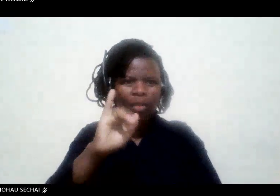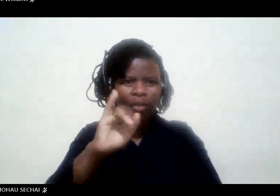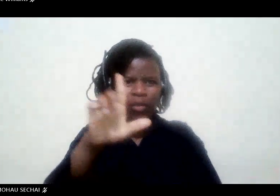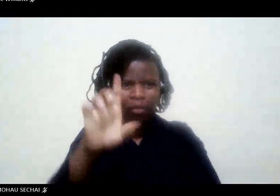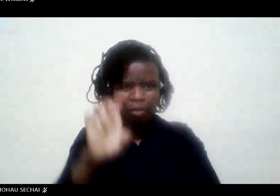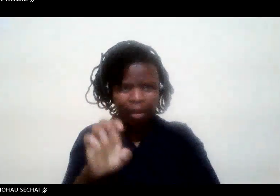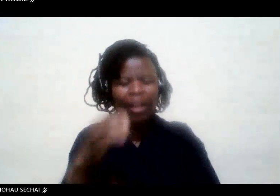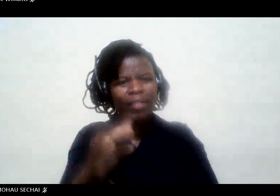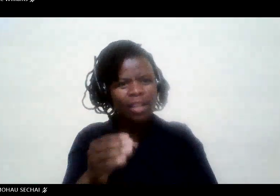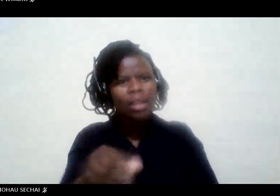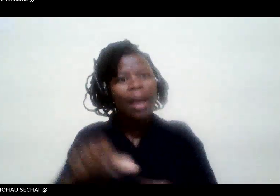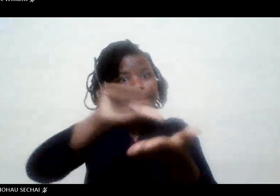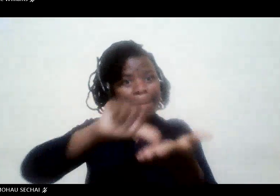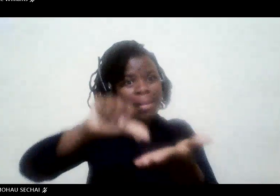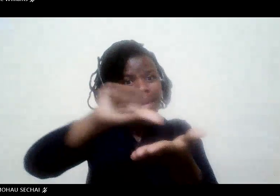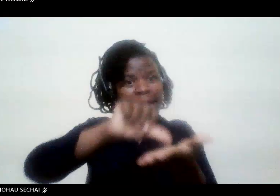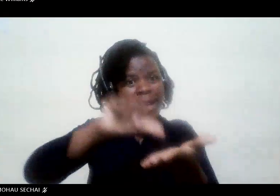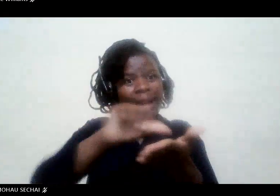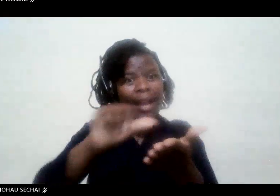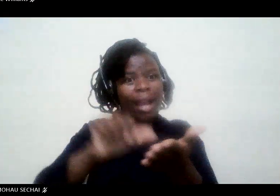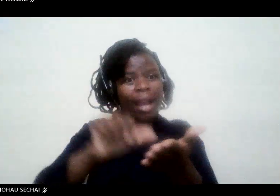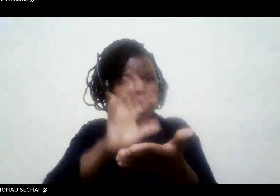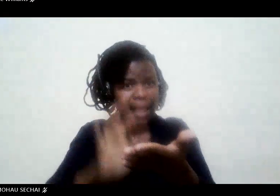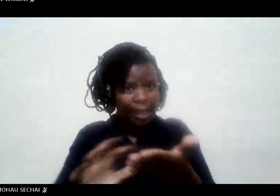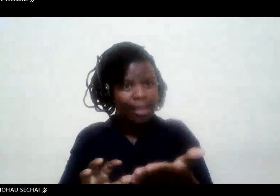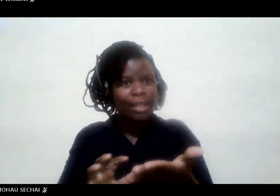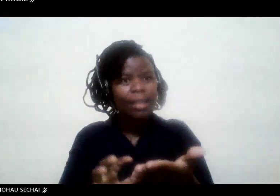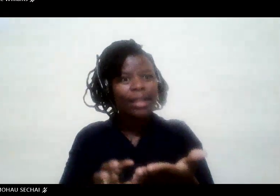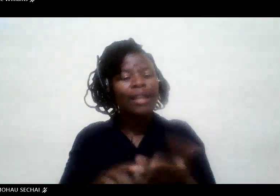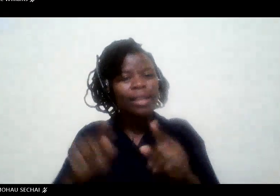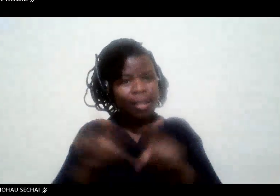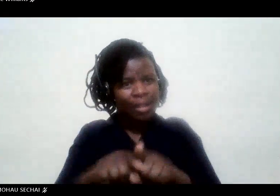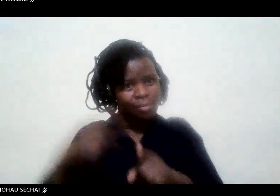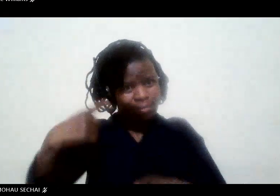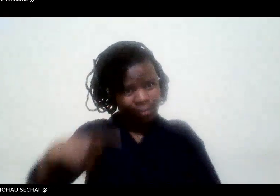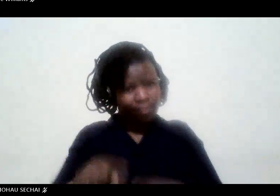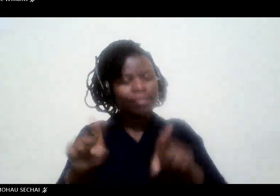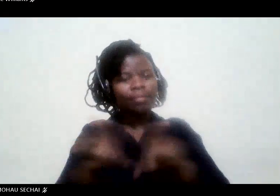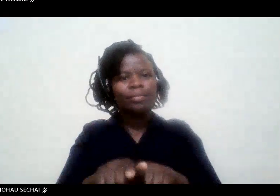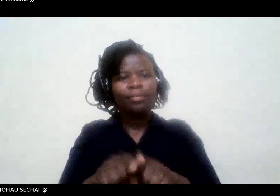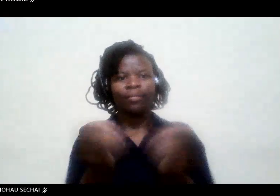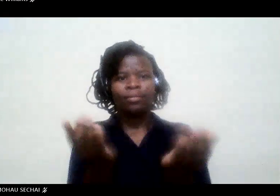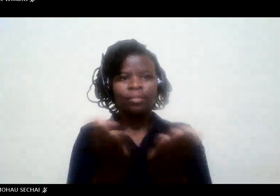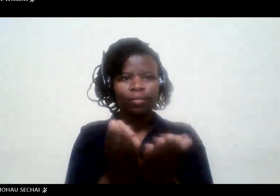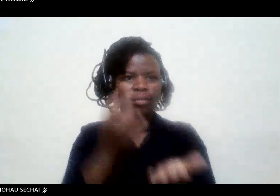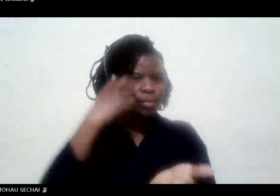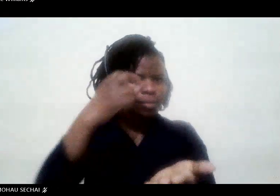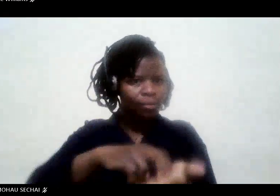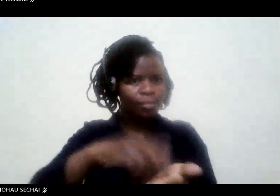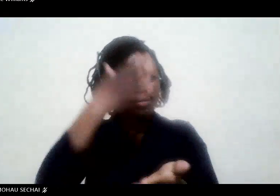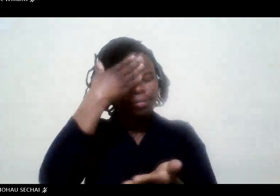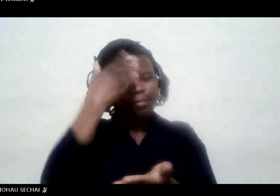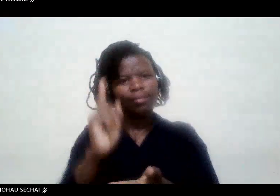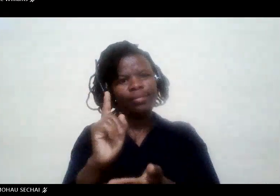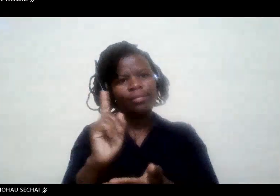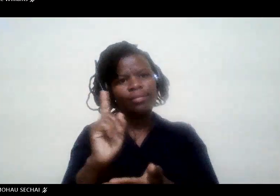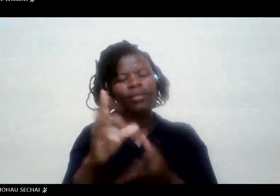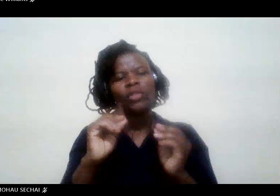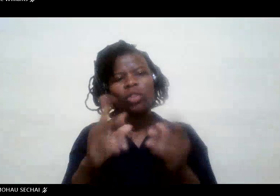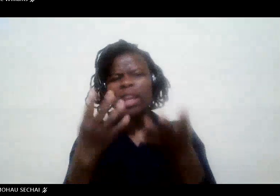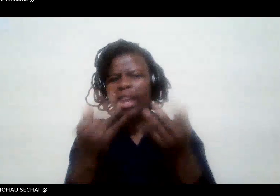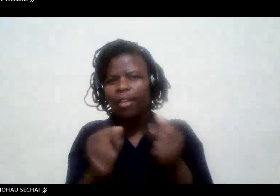to know the personal details of the learner, so that as a school, we need to know, are we having the resources